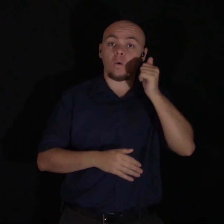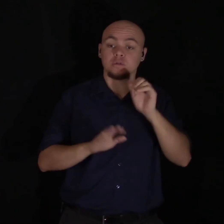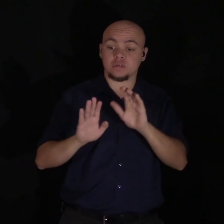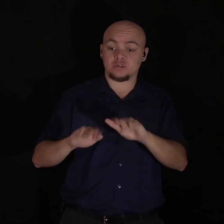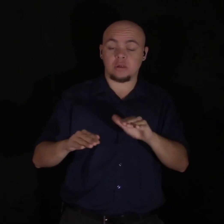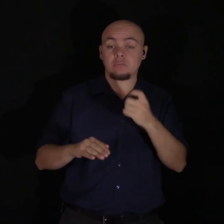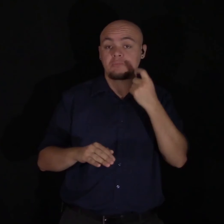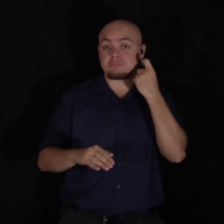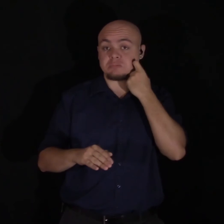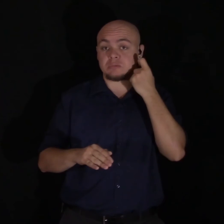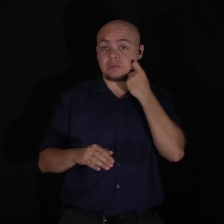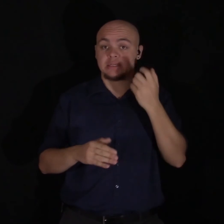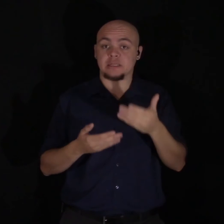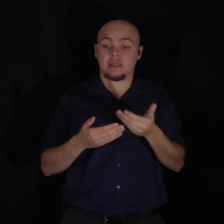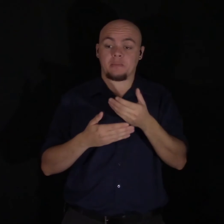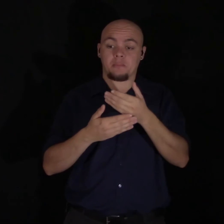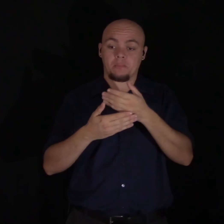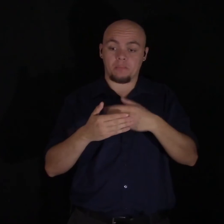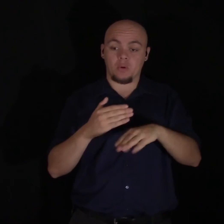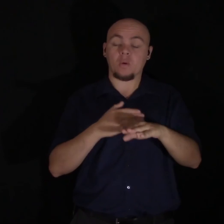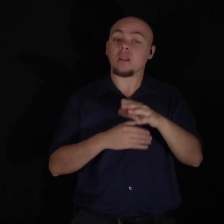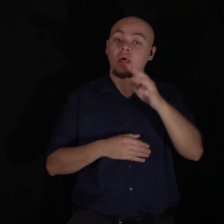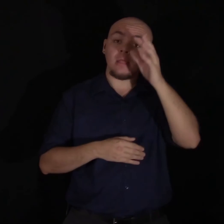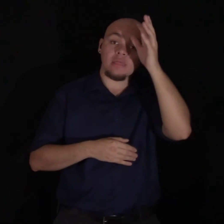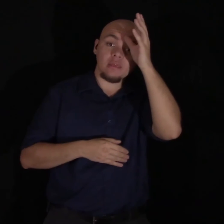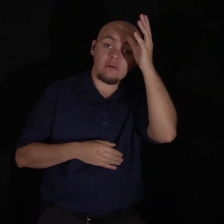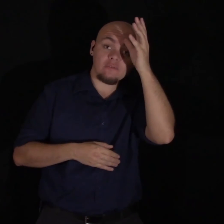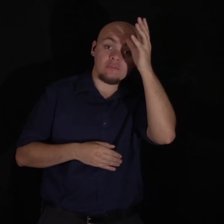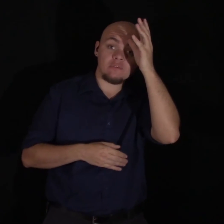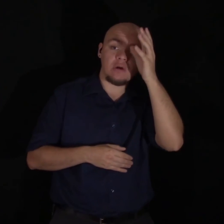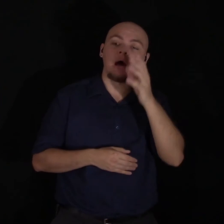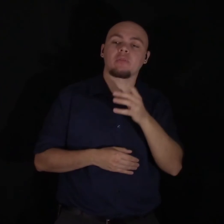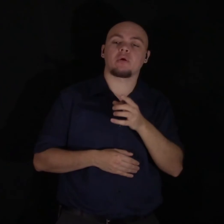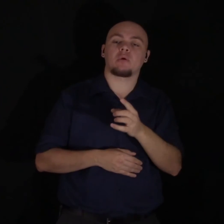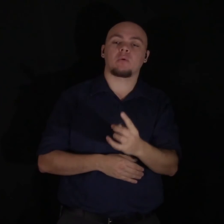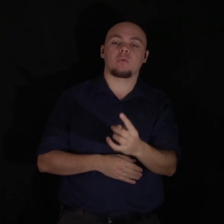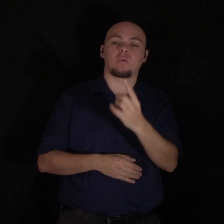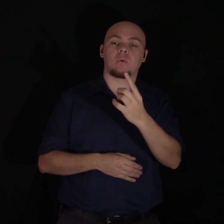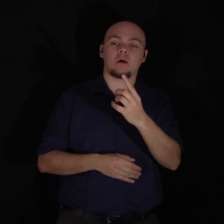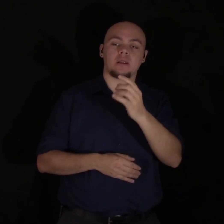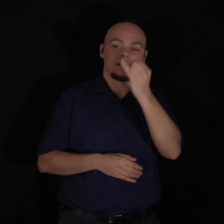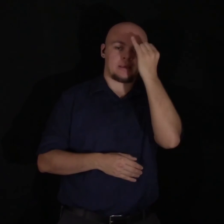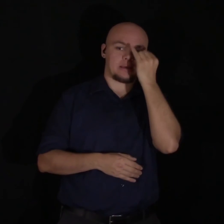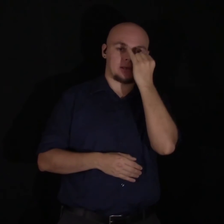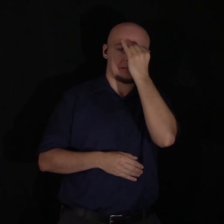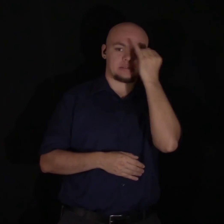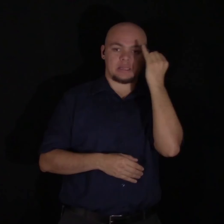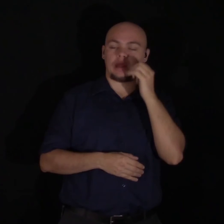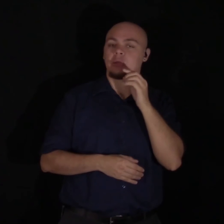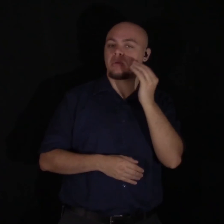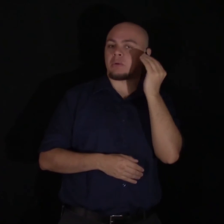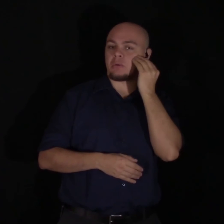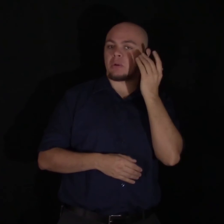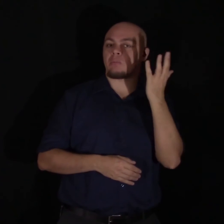born. The father of their charge was one of those Italians nursed in the memory of the antique glory of